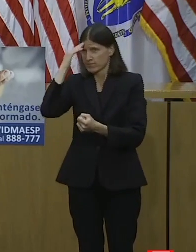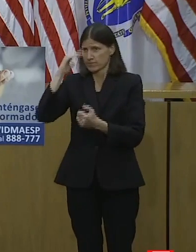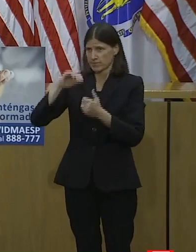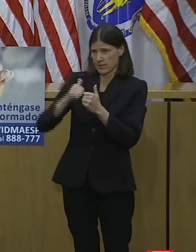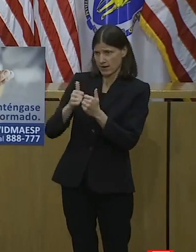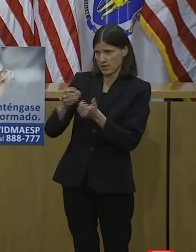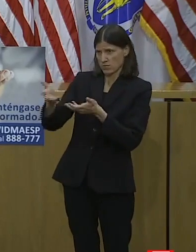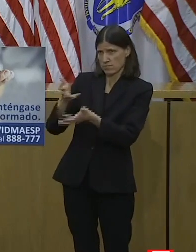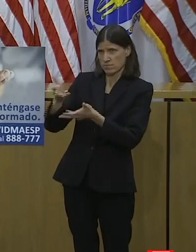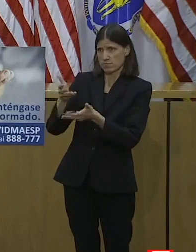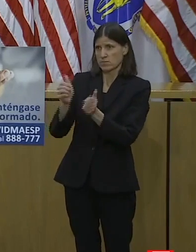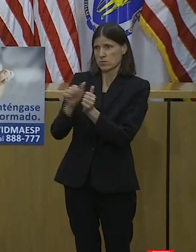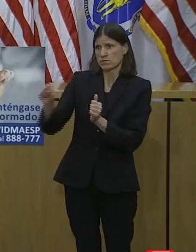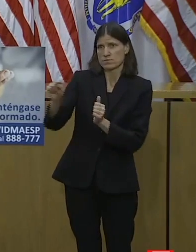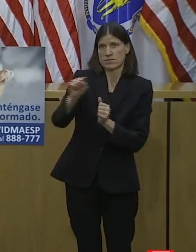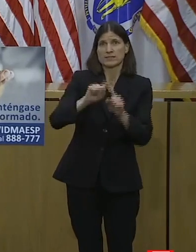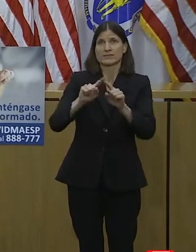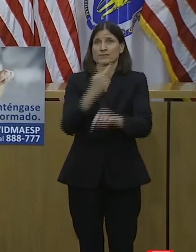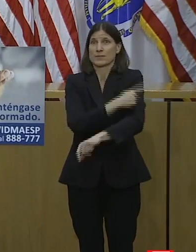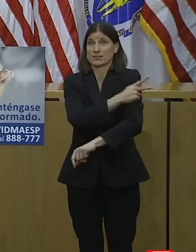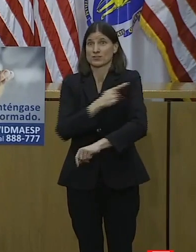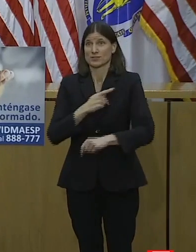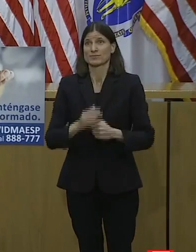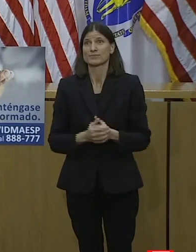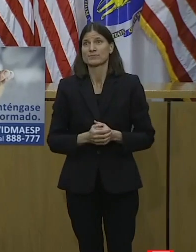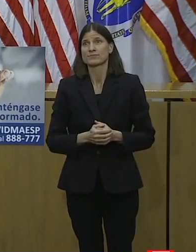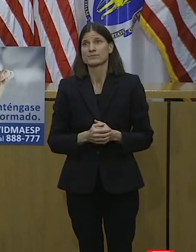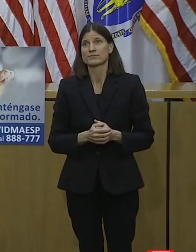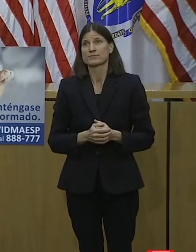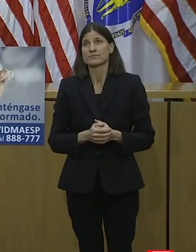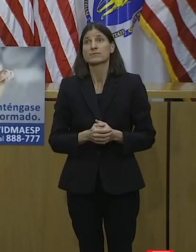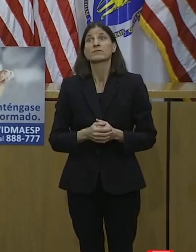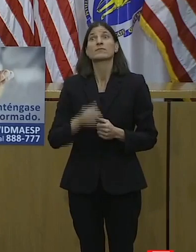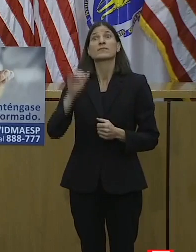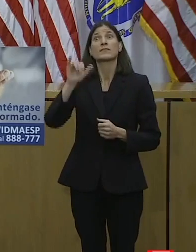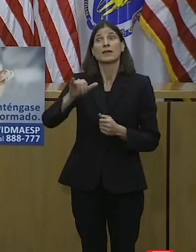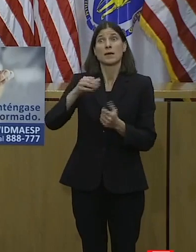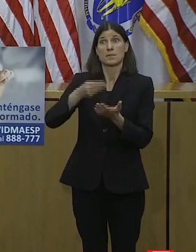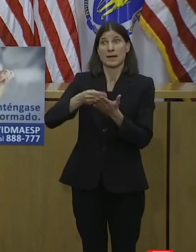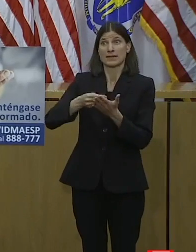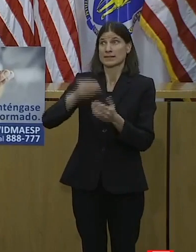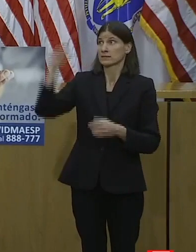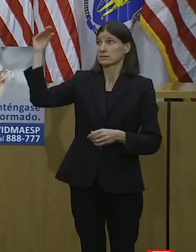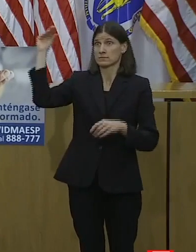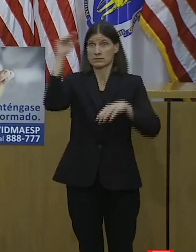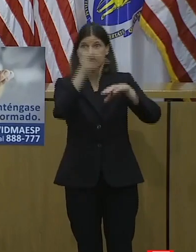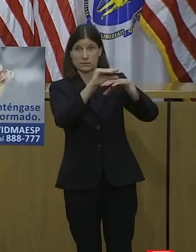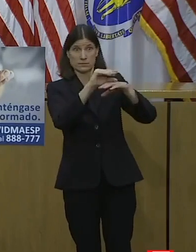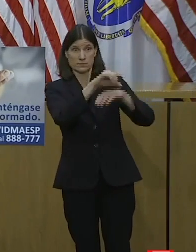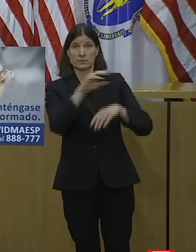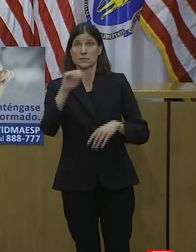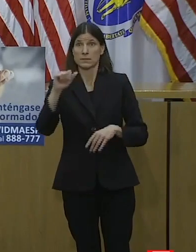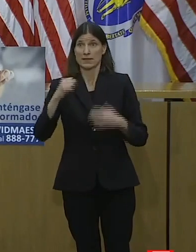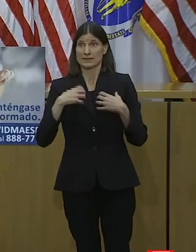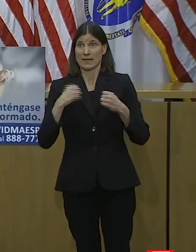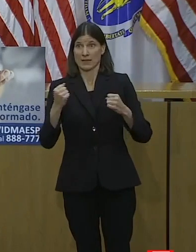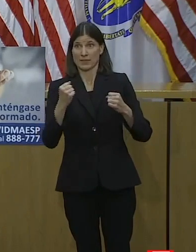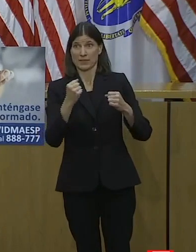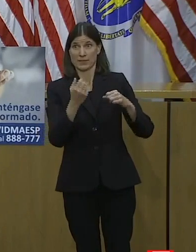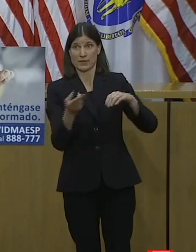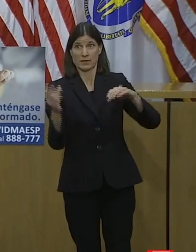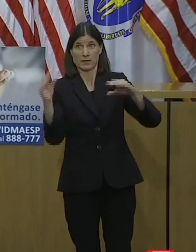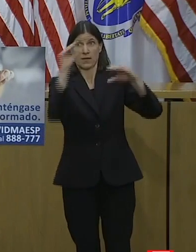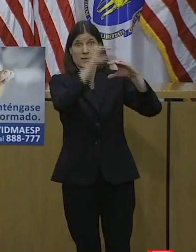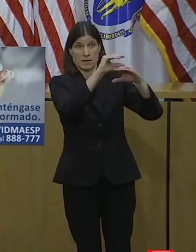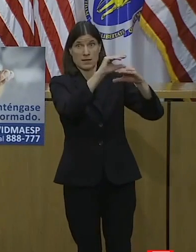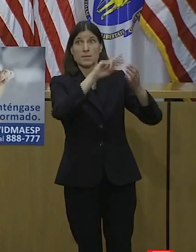And within our rate increase is an expectation that we will see increased salaries for our frontline nursing home staff,